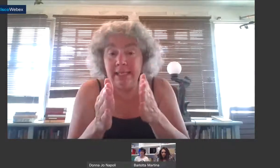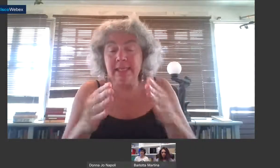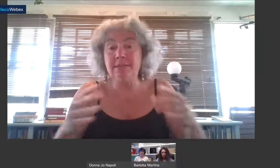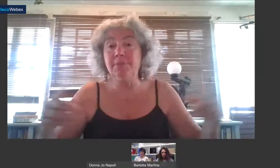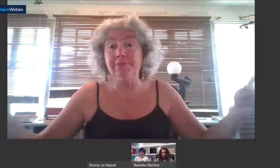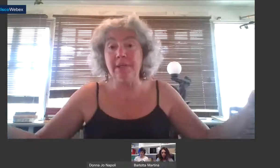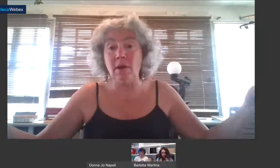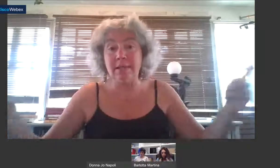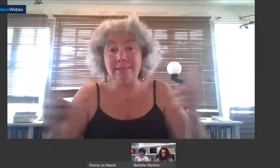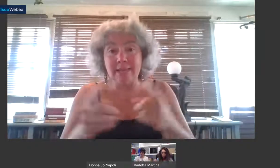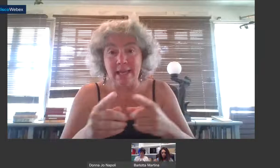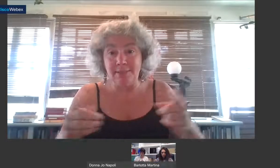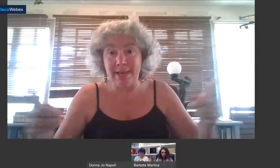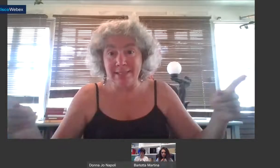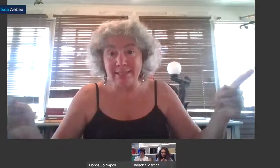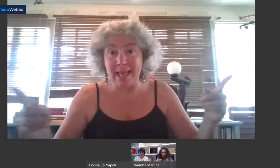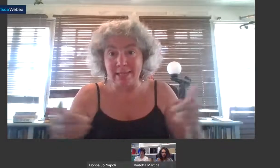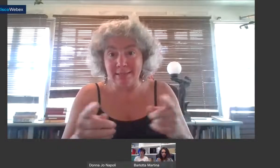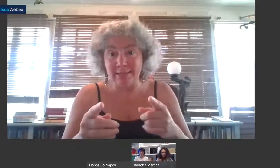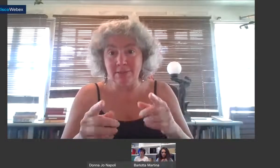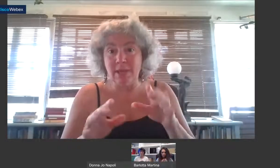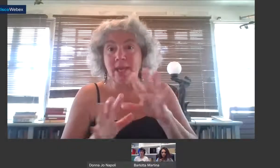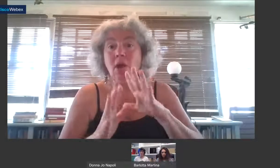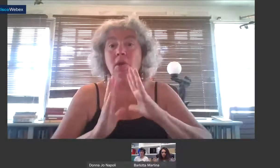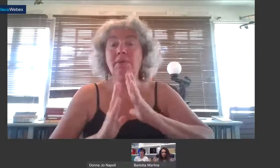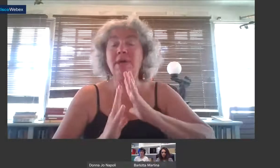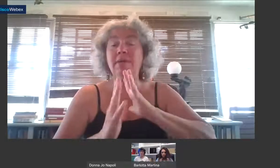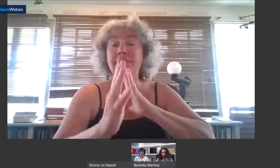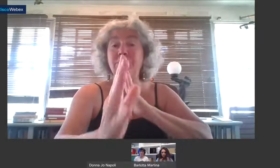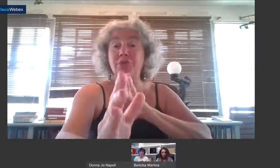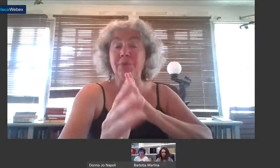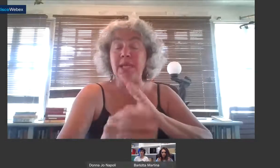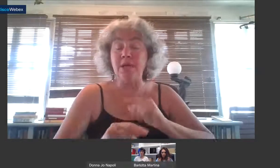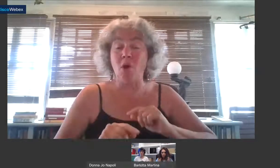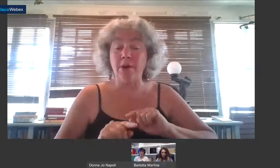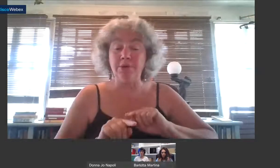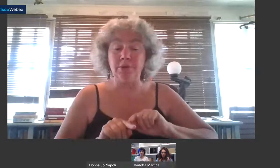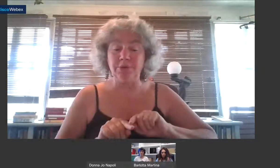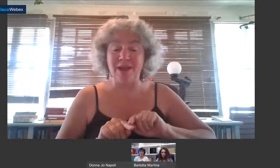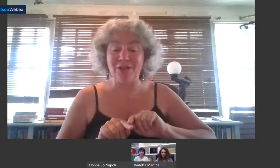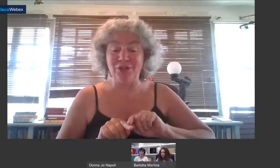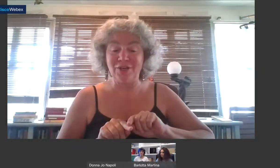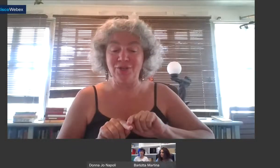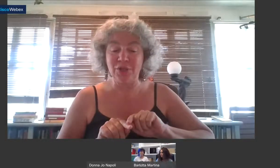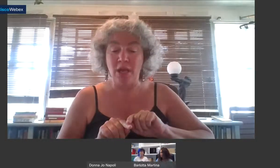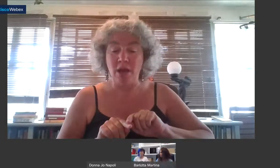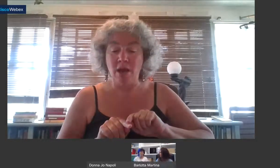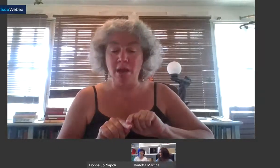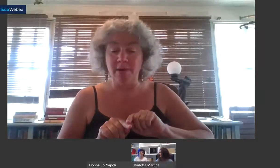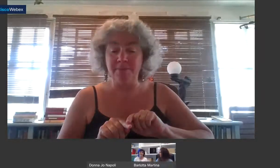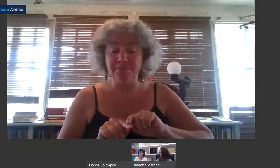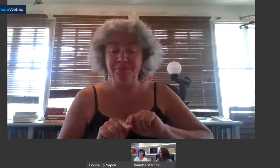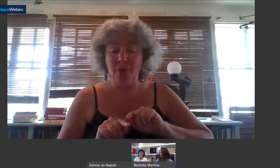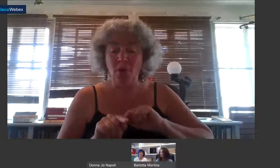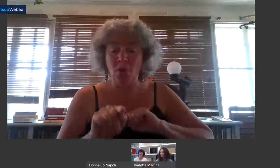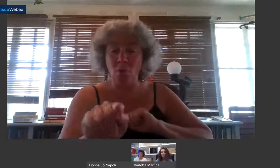is moving on a sideways axis. Okay, we've got these three cardinal directions.